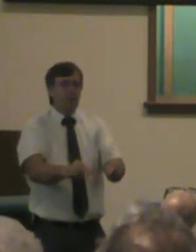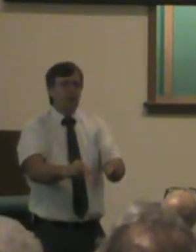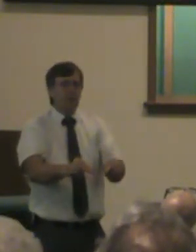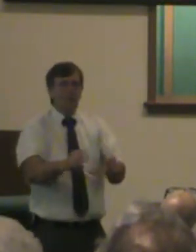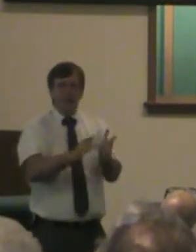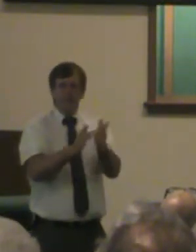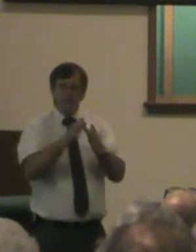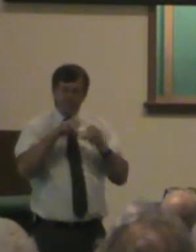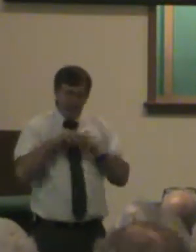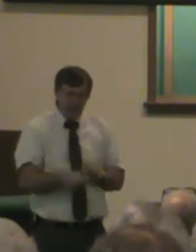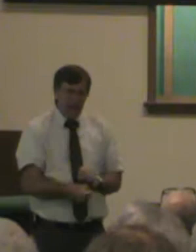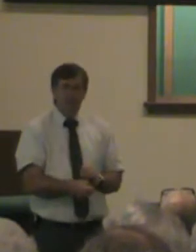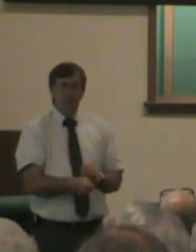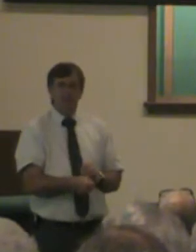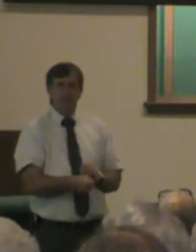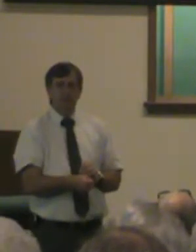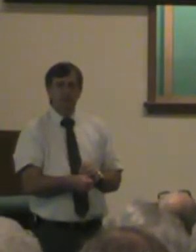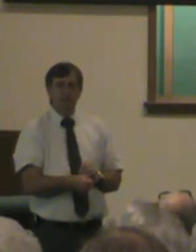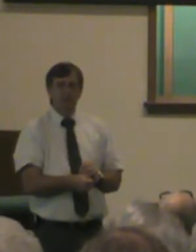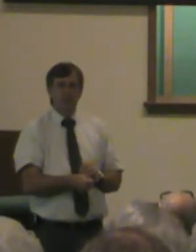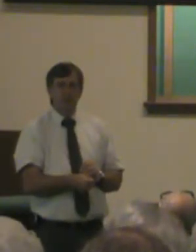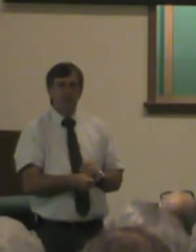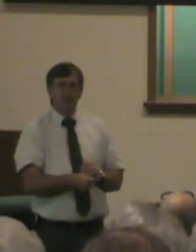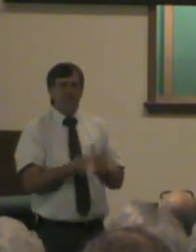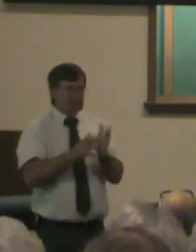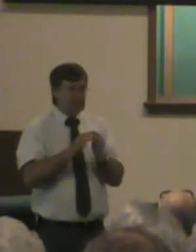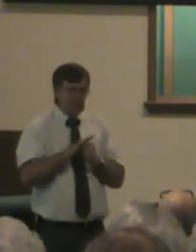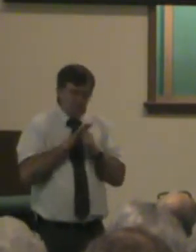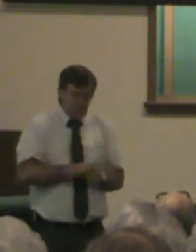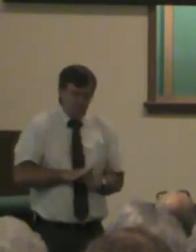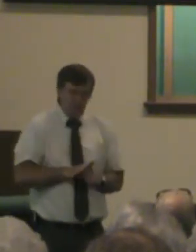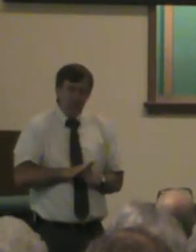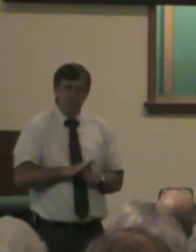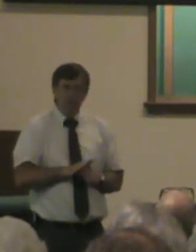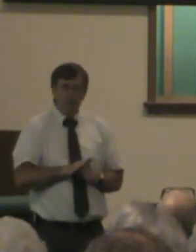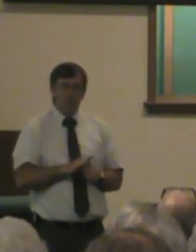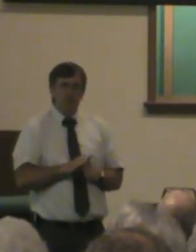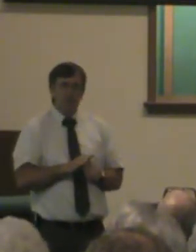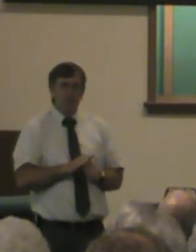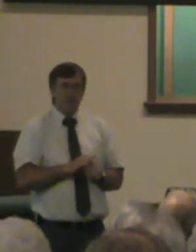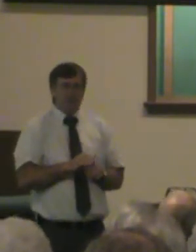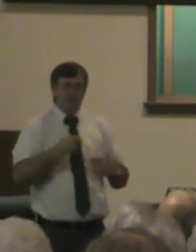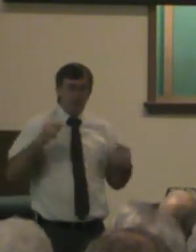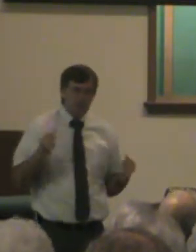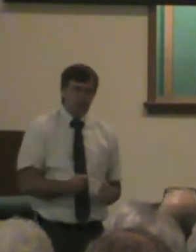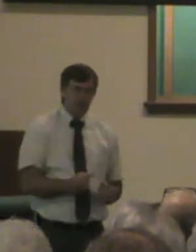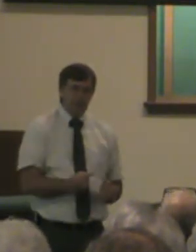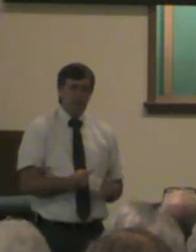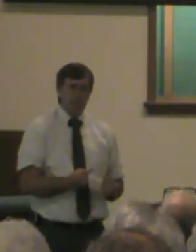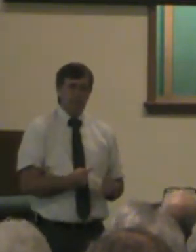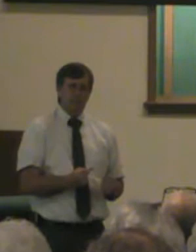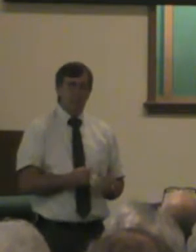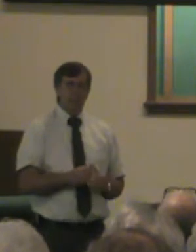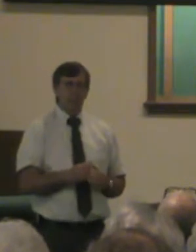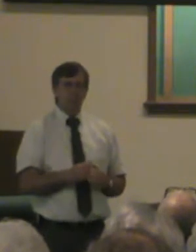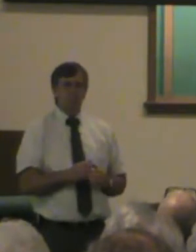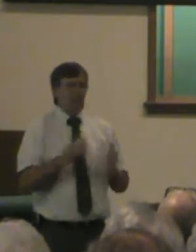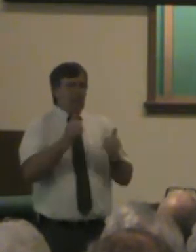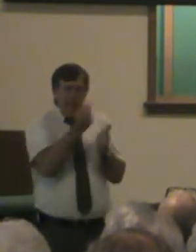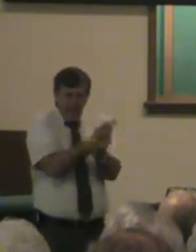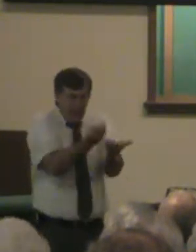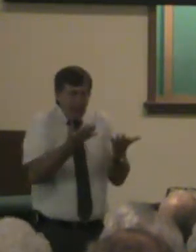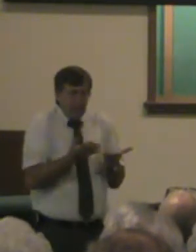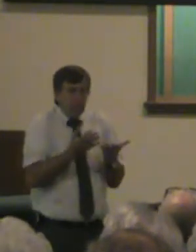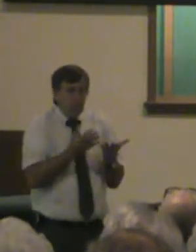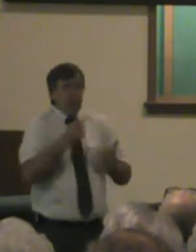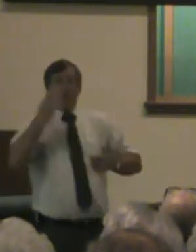oh! He's in agony. He's distraught. He's in pain. Everybody around